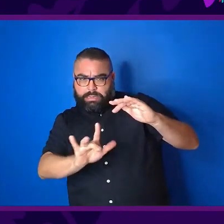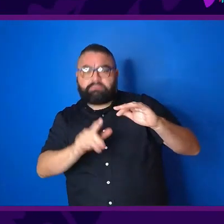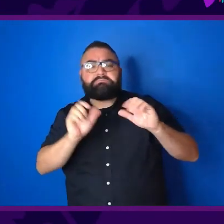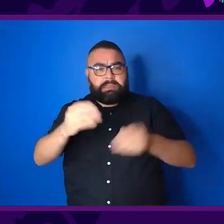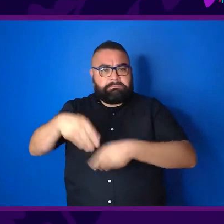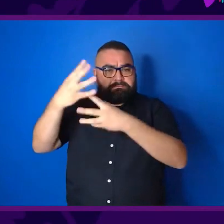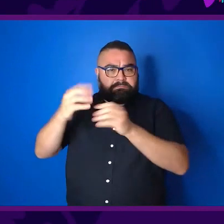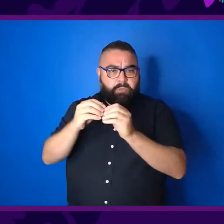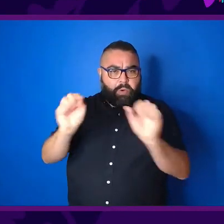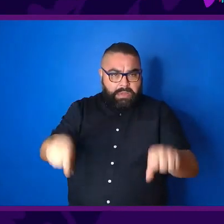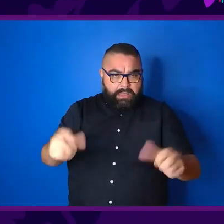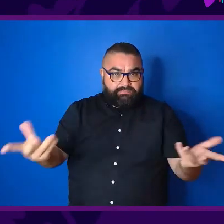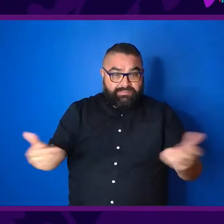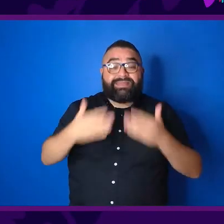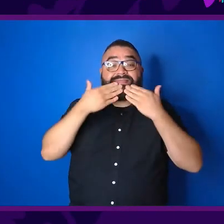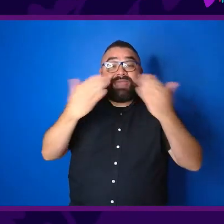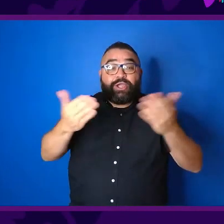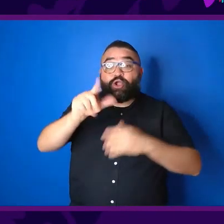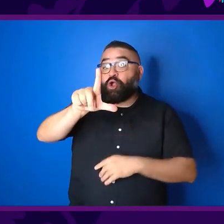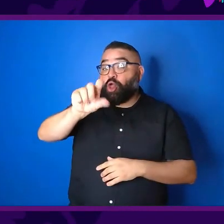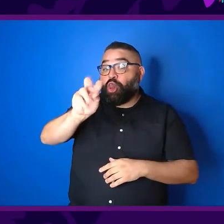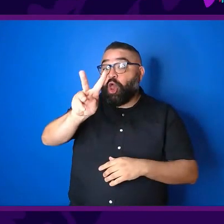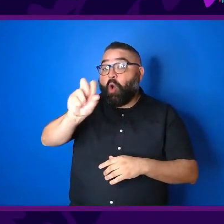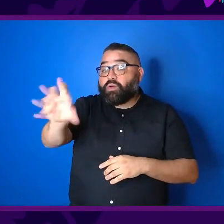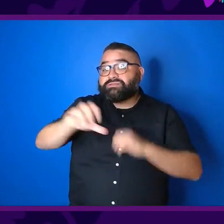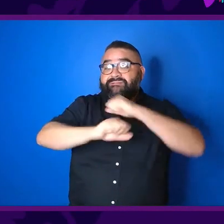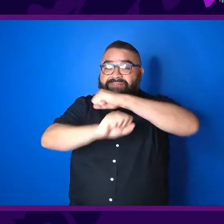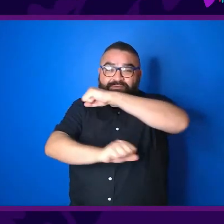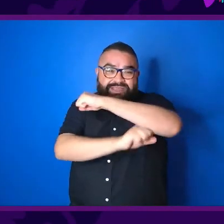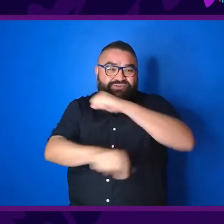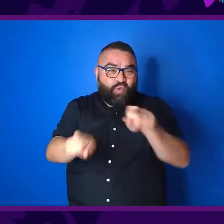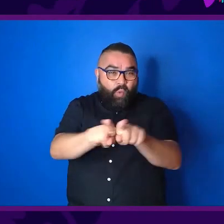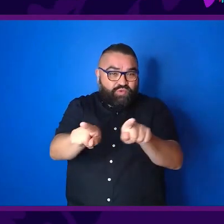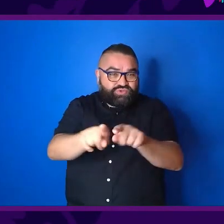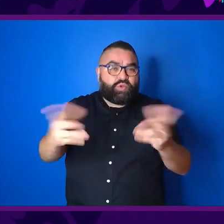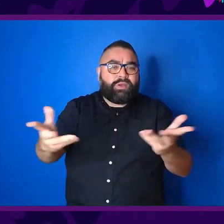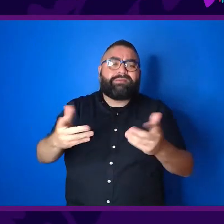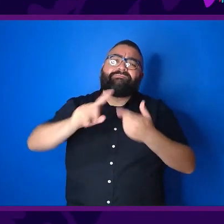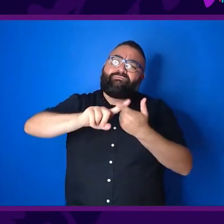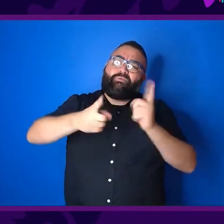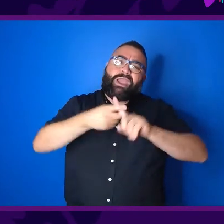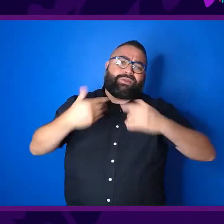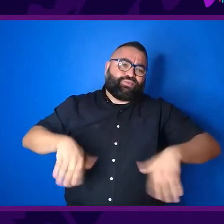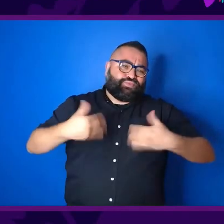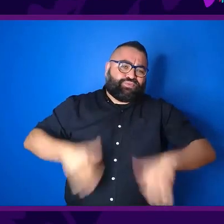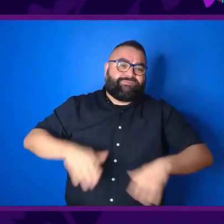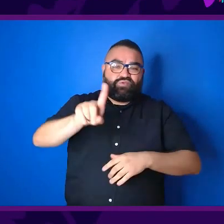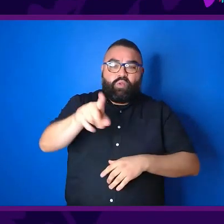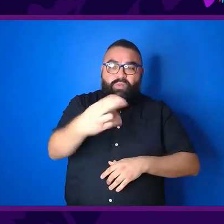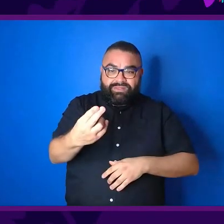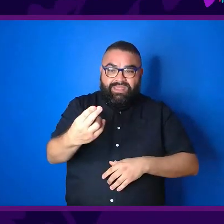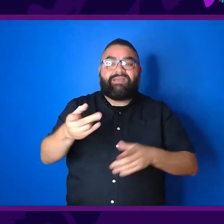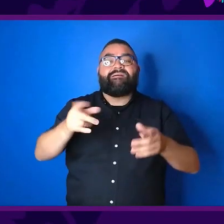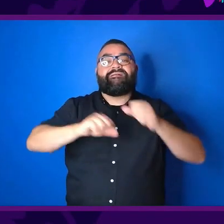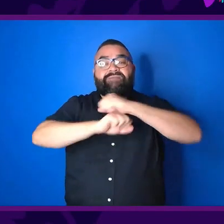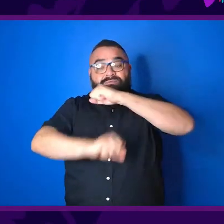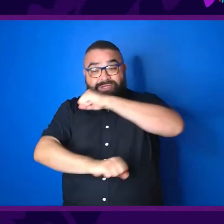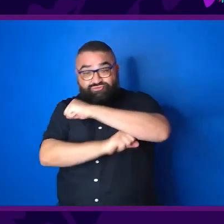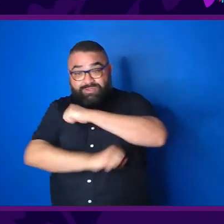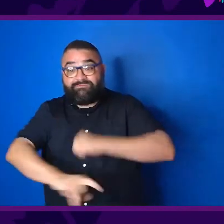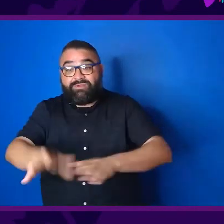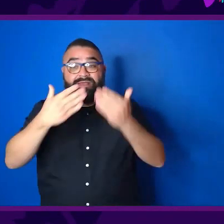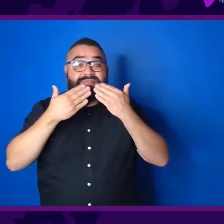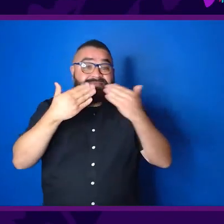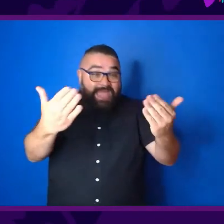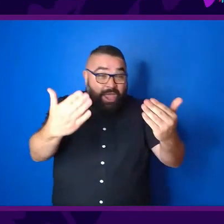Lowe's Foundation, and longtime friends of the Dolores Huerta Foundation, the Latino Community Foundation, for your generosity